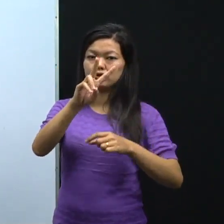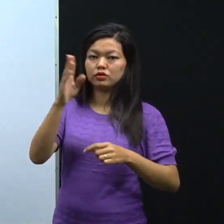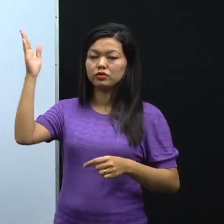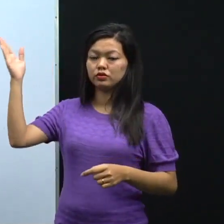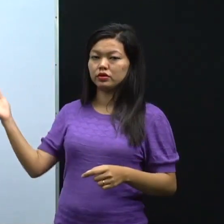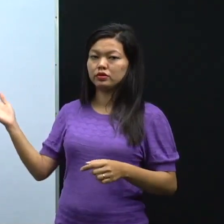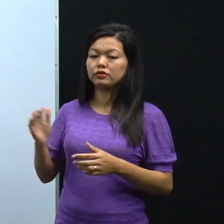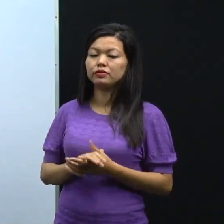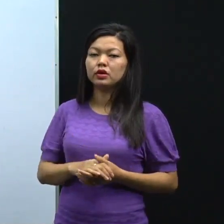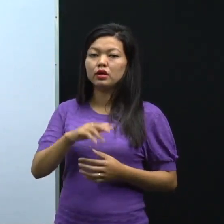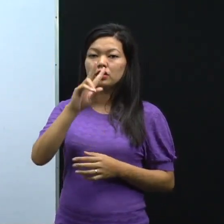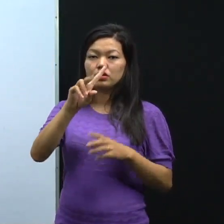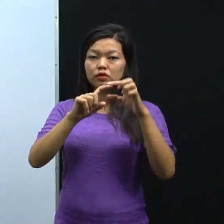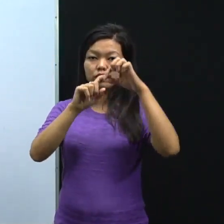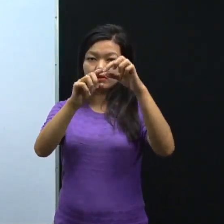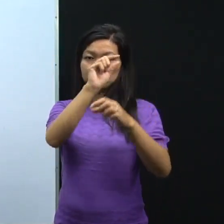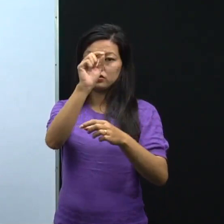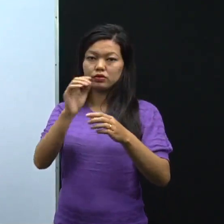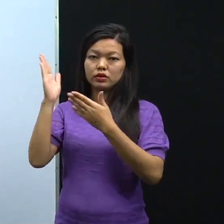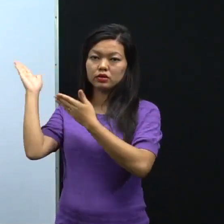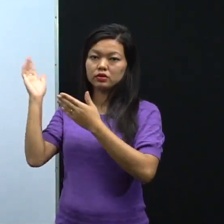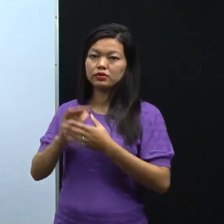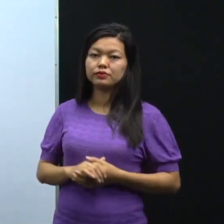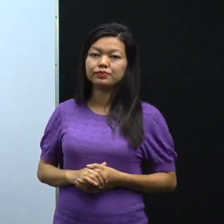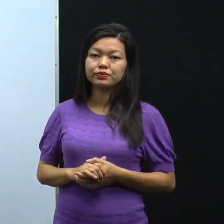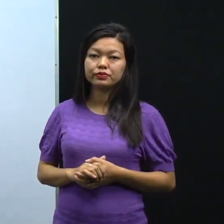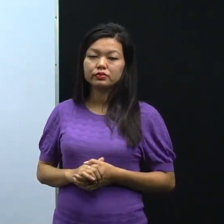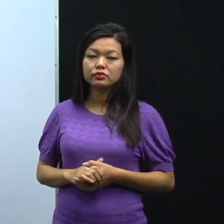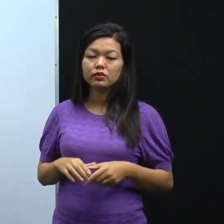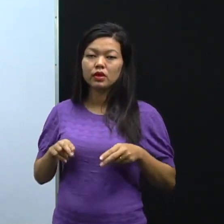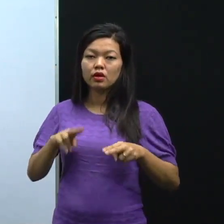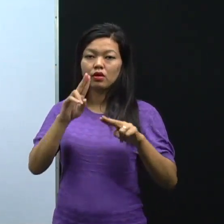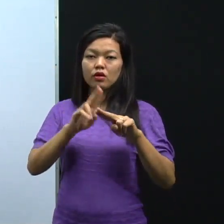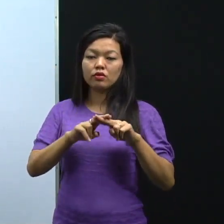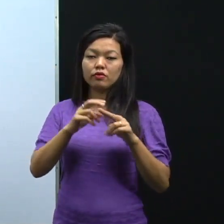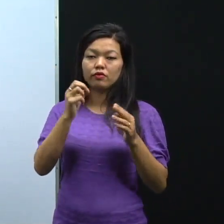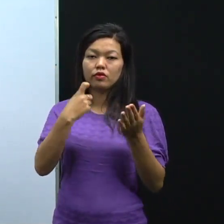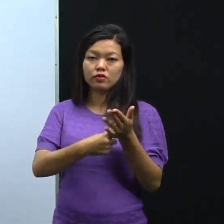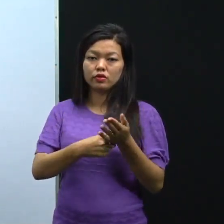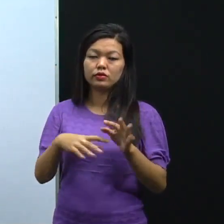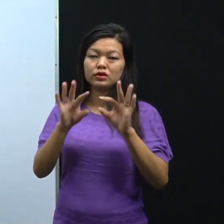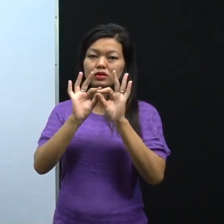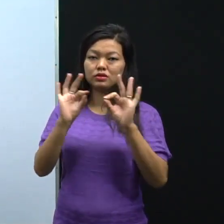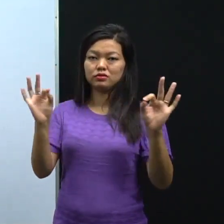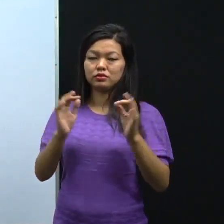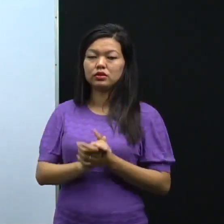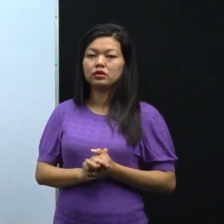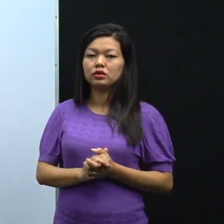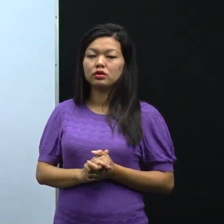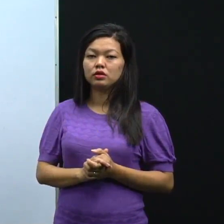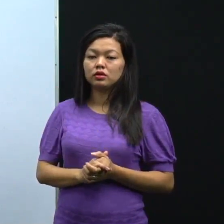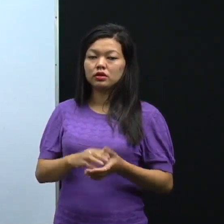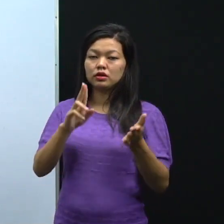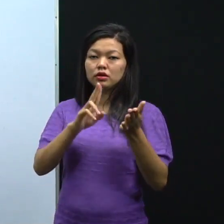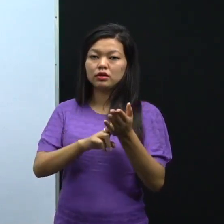So I have written two questions here. So now the formula would be very simple. So that is N.